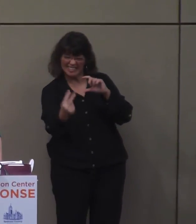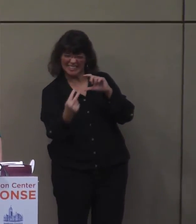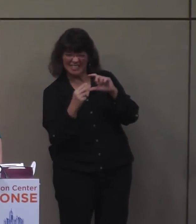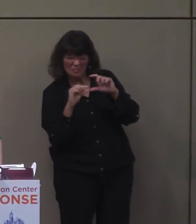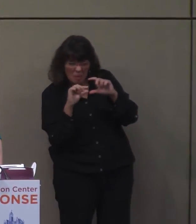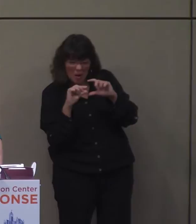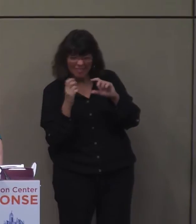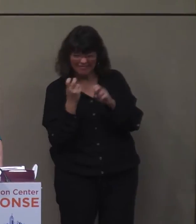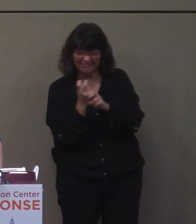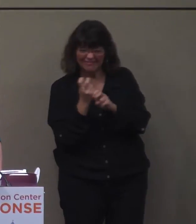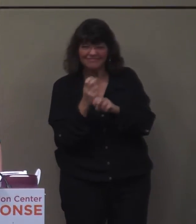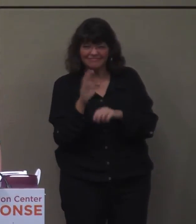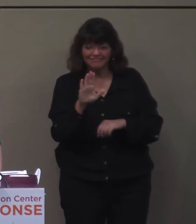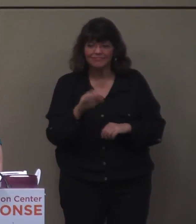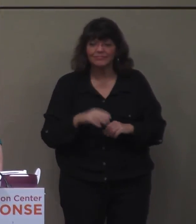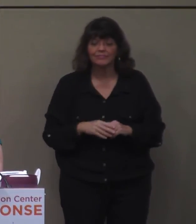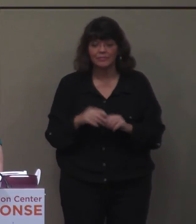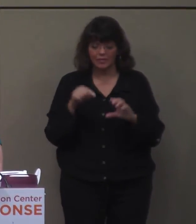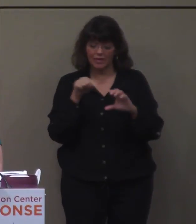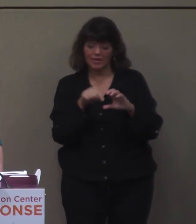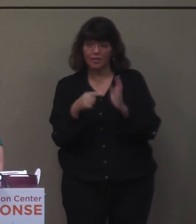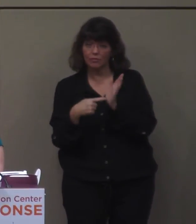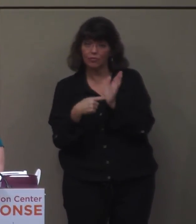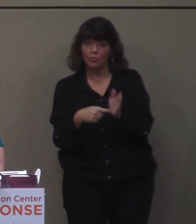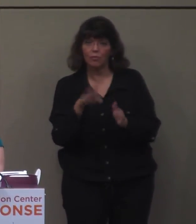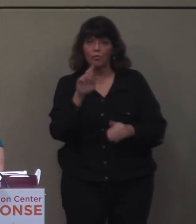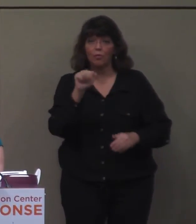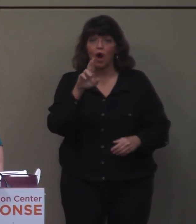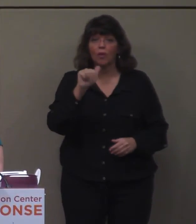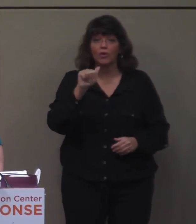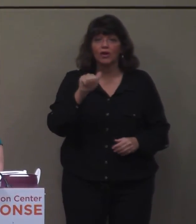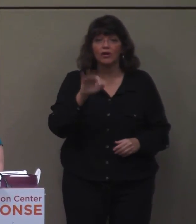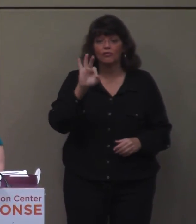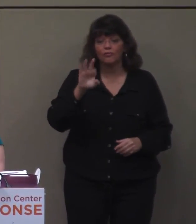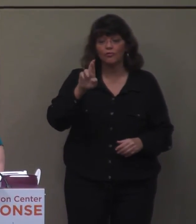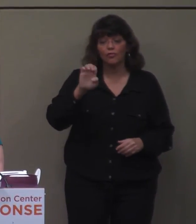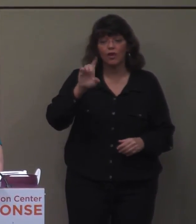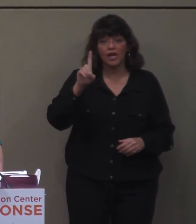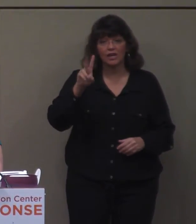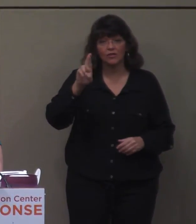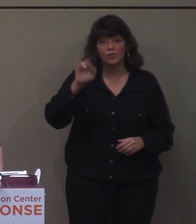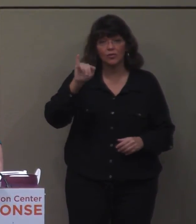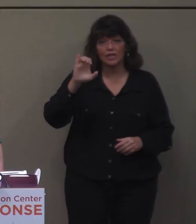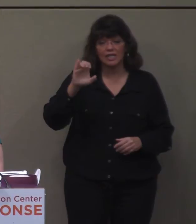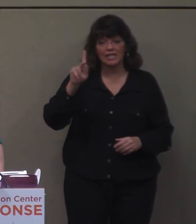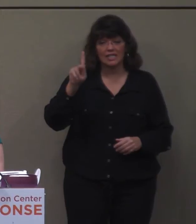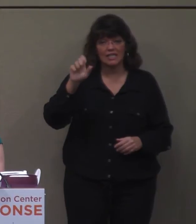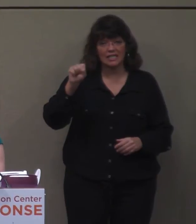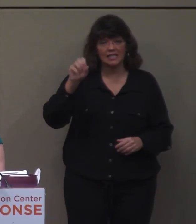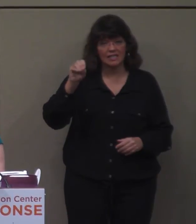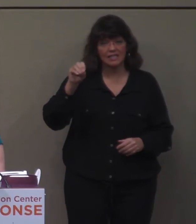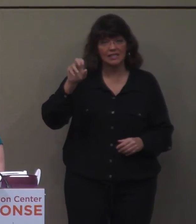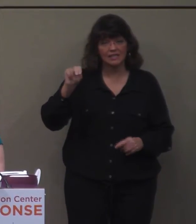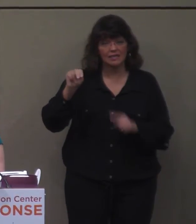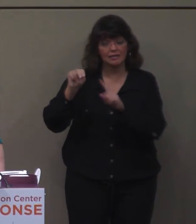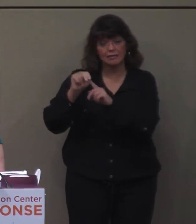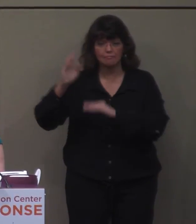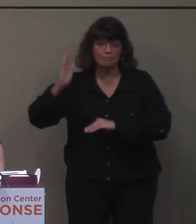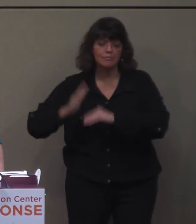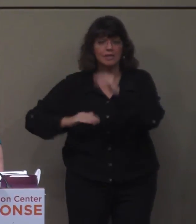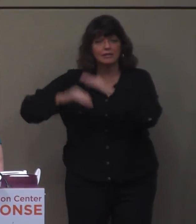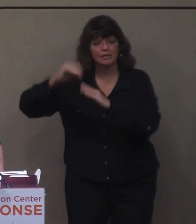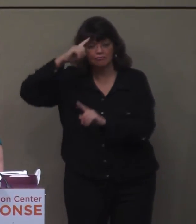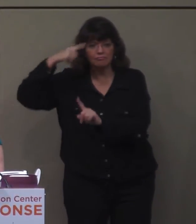these Legos is they represent Barbara Fredrickson's broaden and build theory of positivity. What does that mean in regards